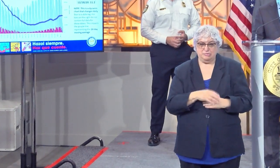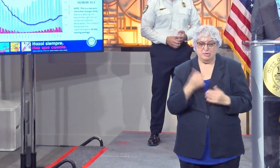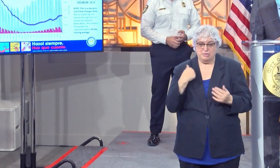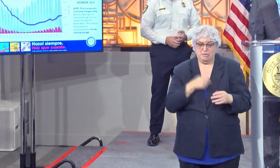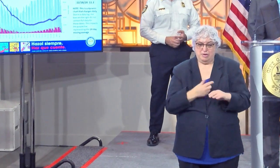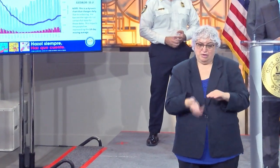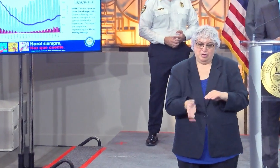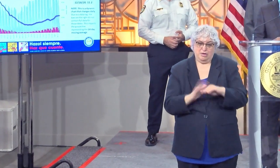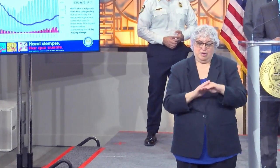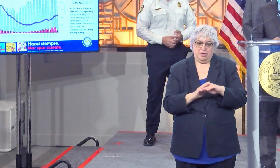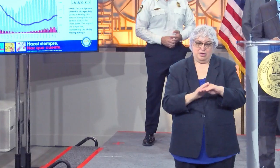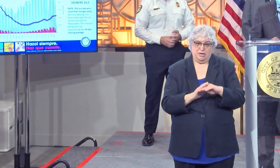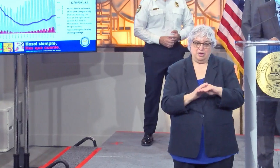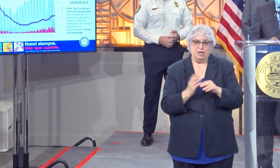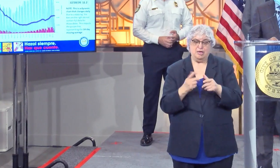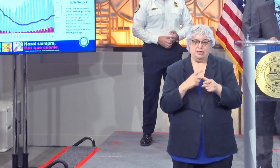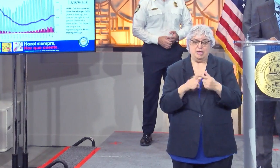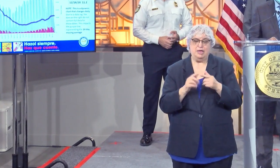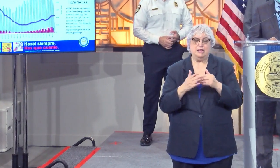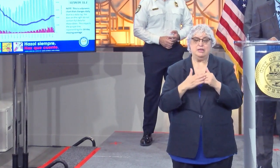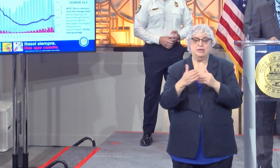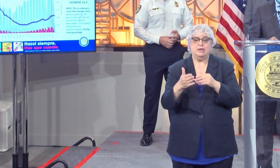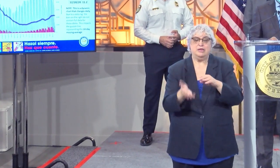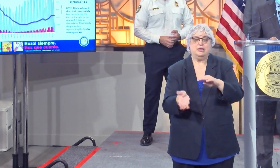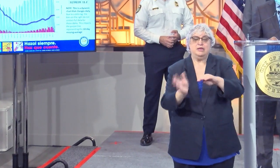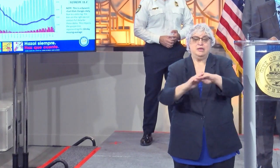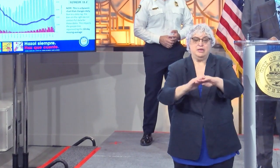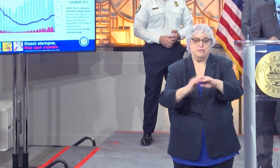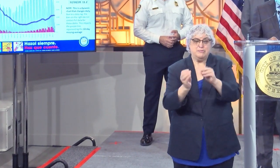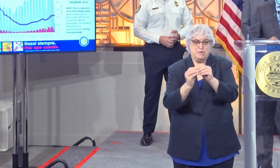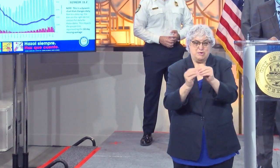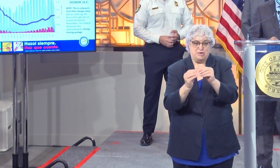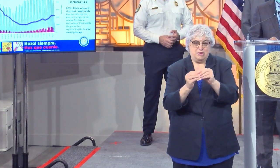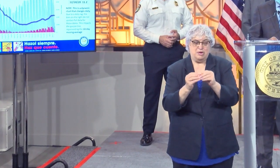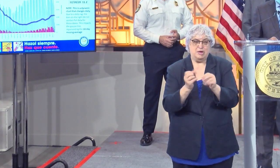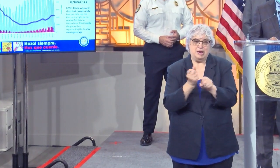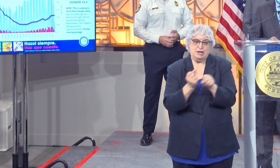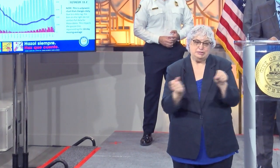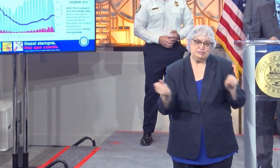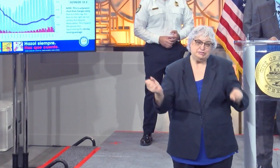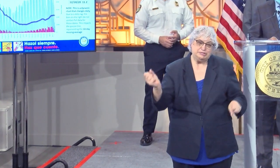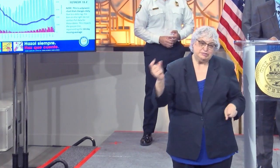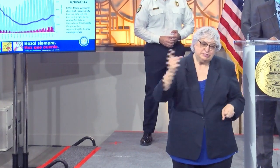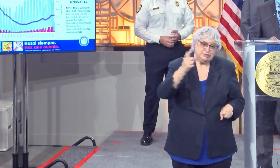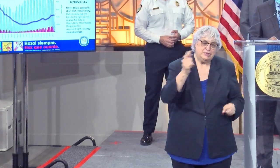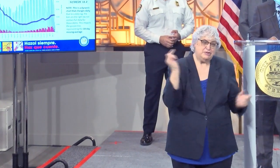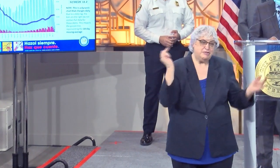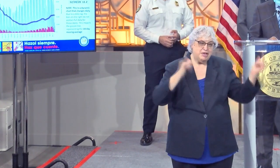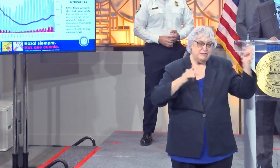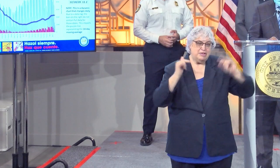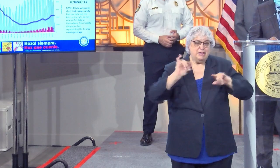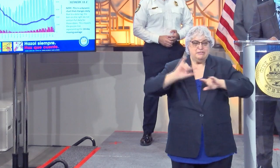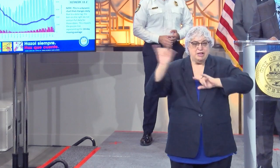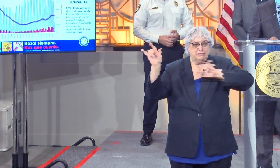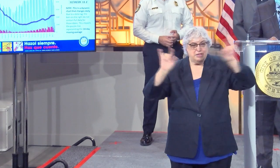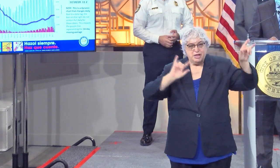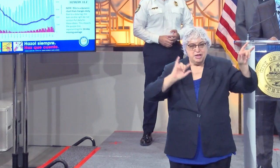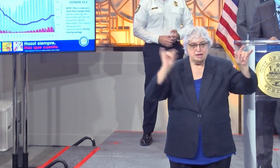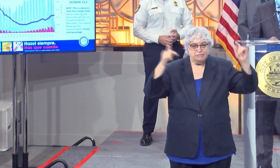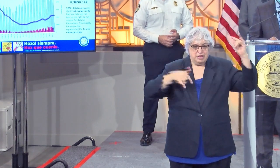surge, postpone traveling until sometime next year. I know a lot of people are flying from here to